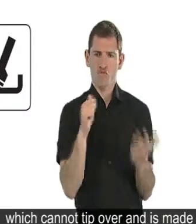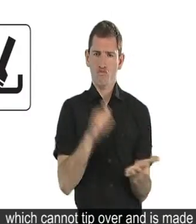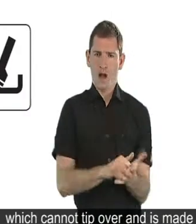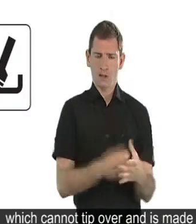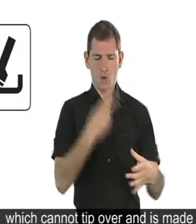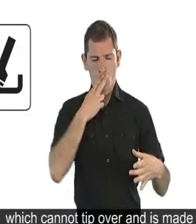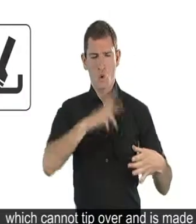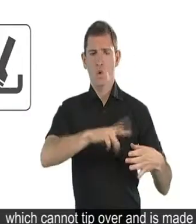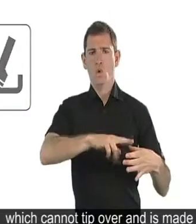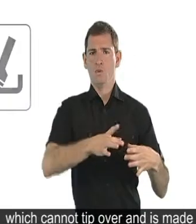burn.